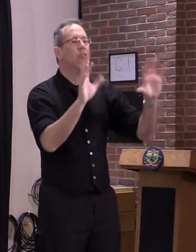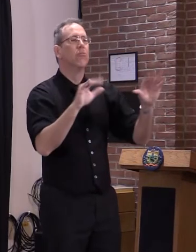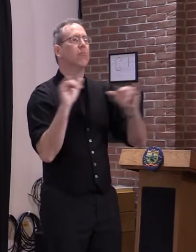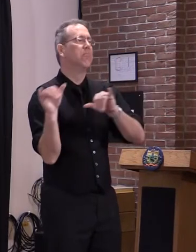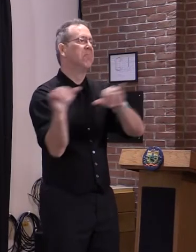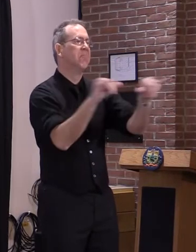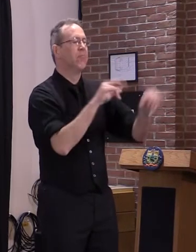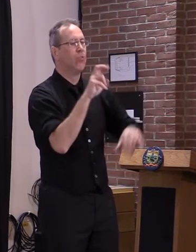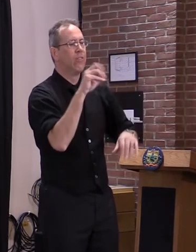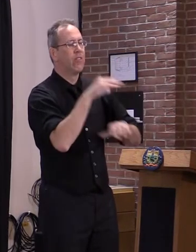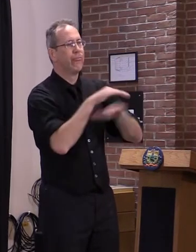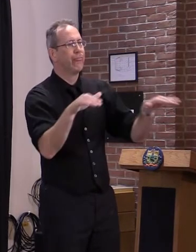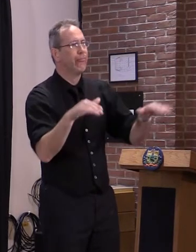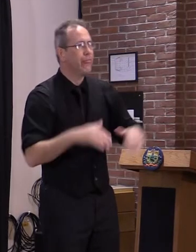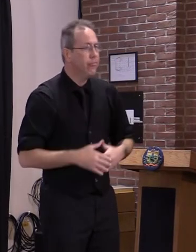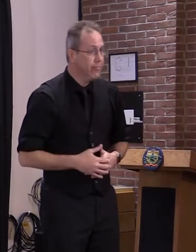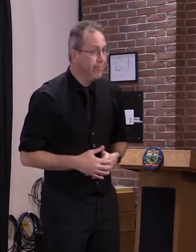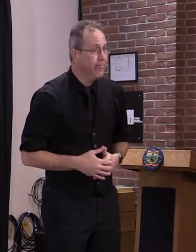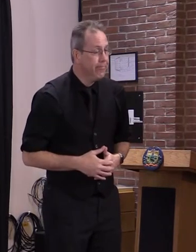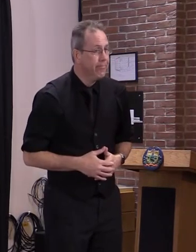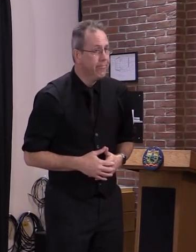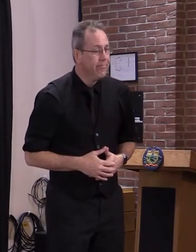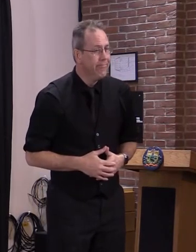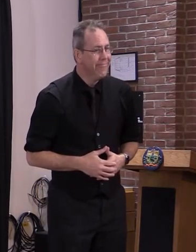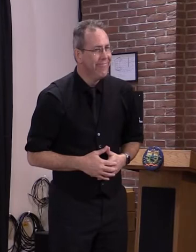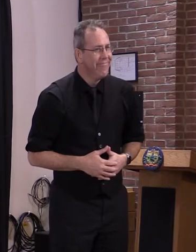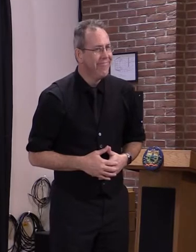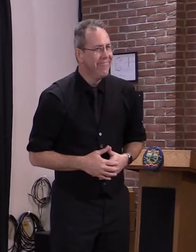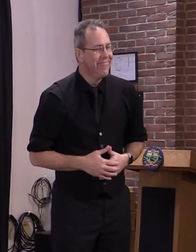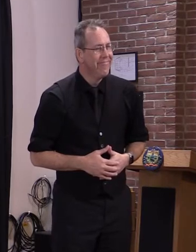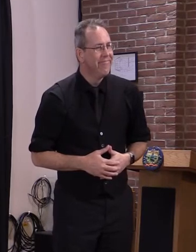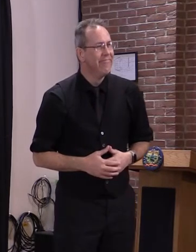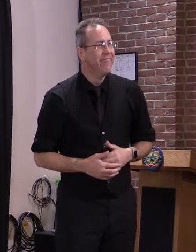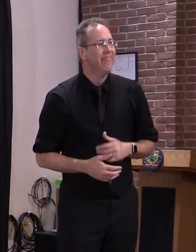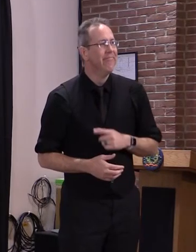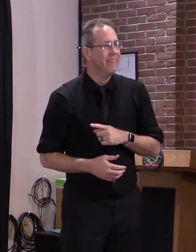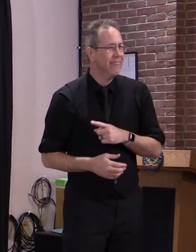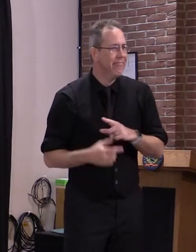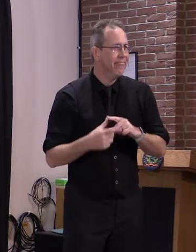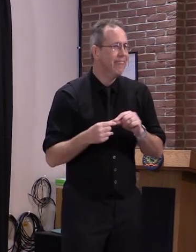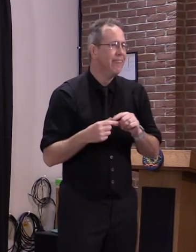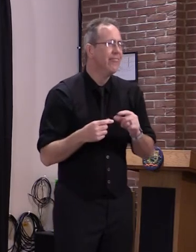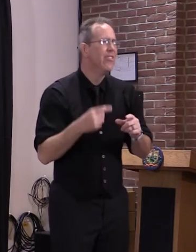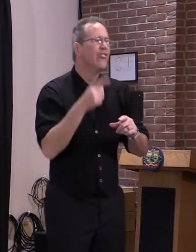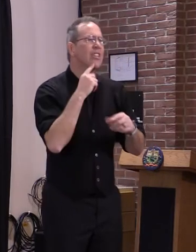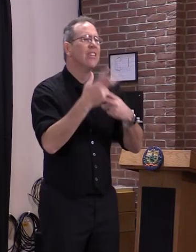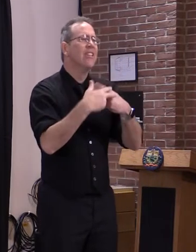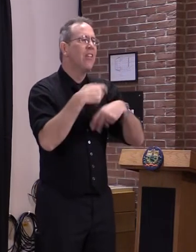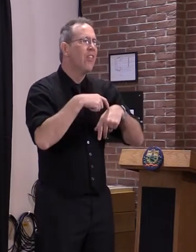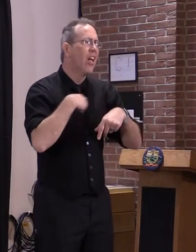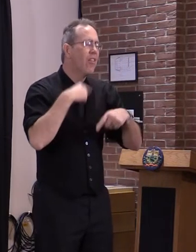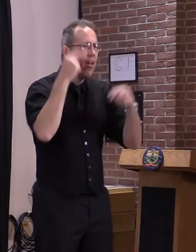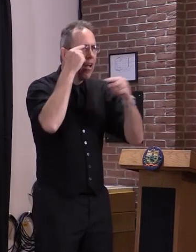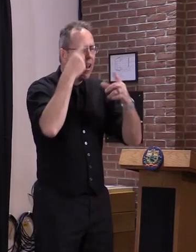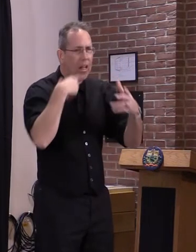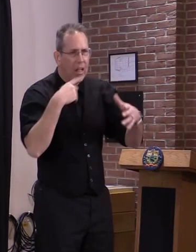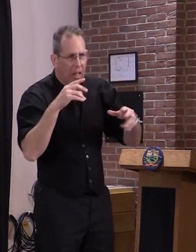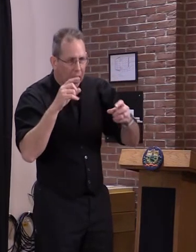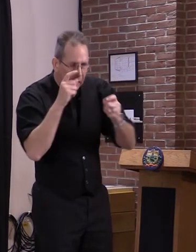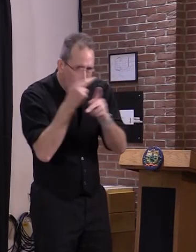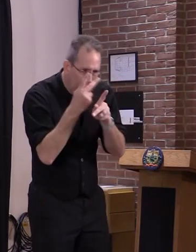every tax paid, so to speak, and then take a percentage and so forth. So we just thought it'd be much easier if we just